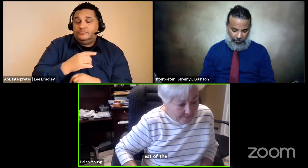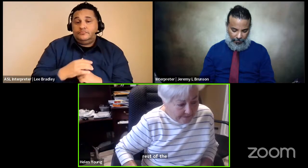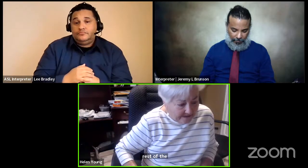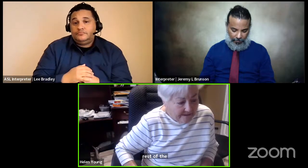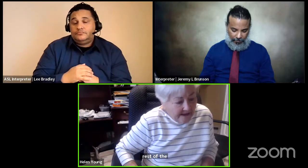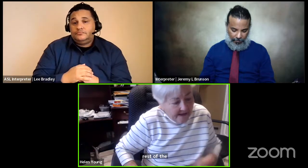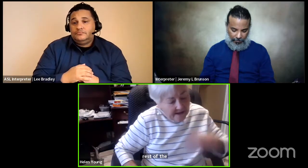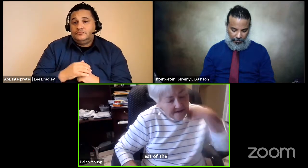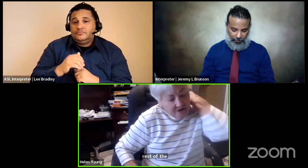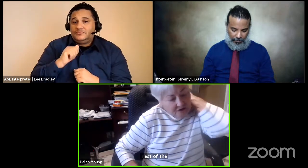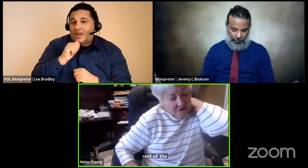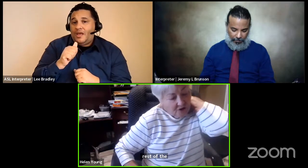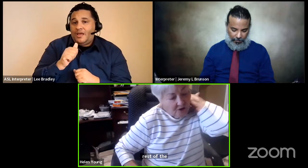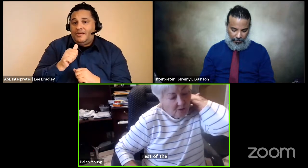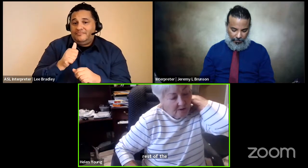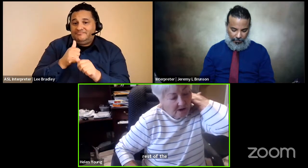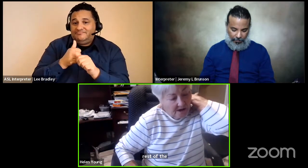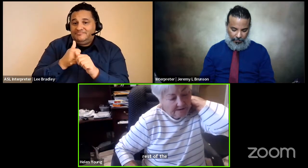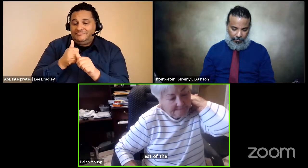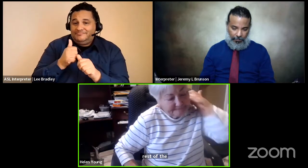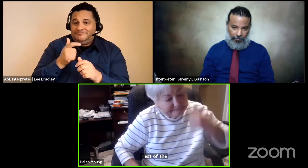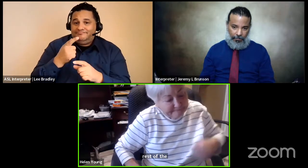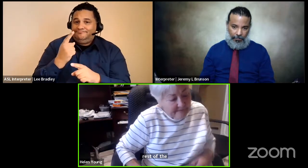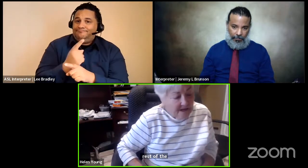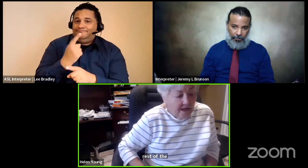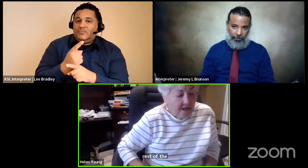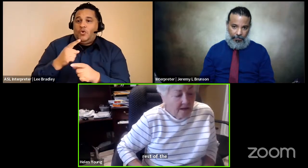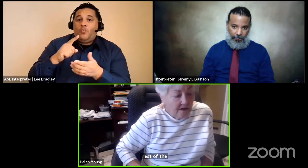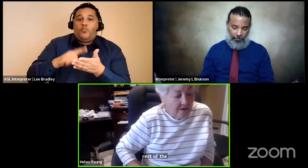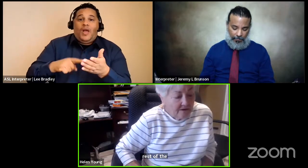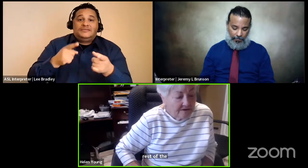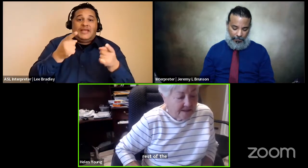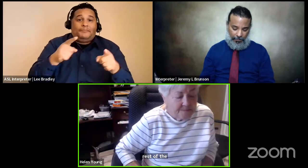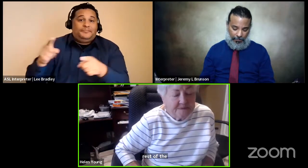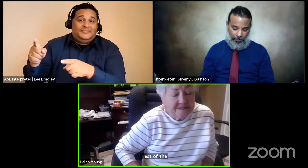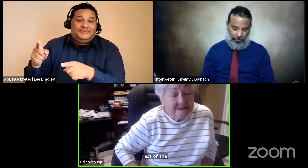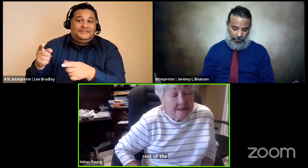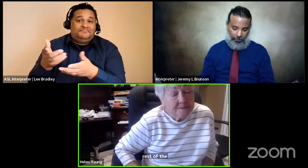was happening. So